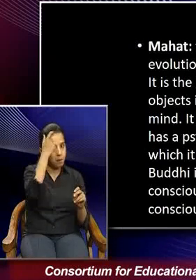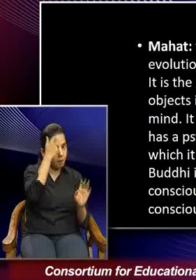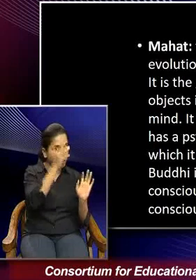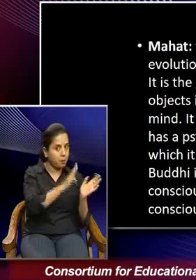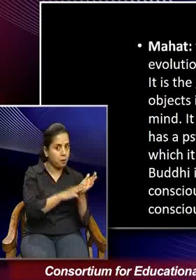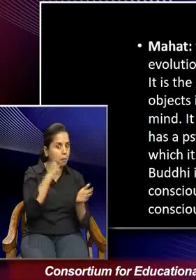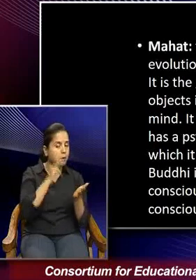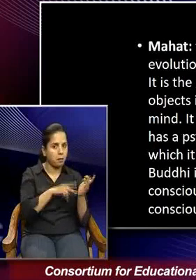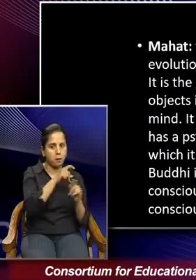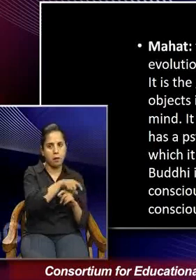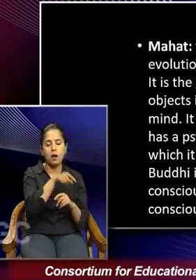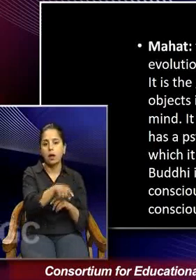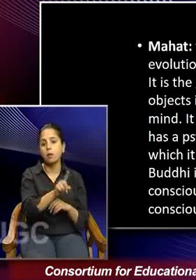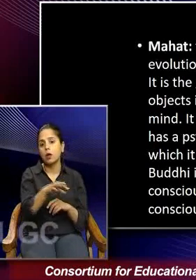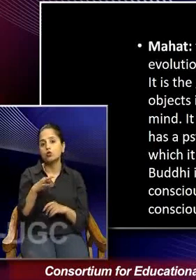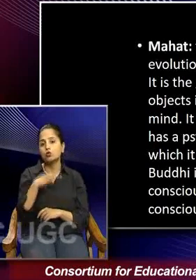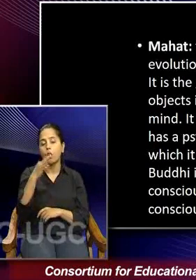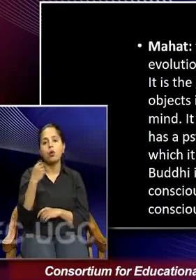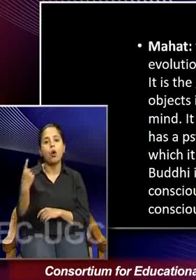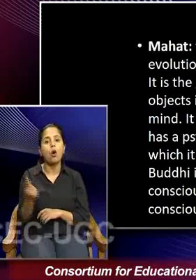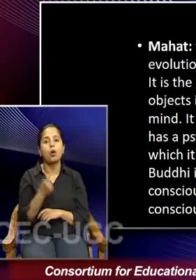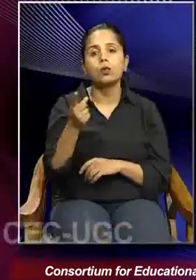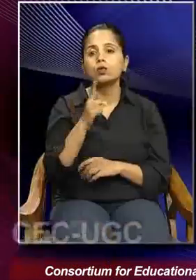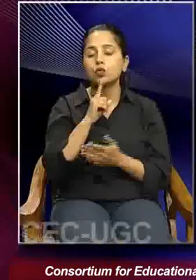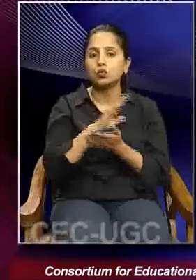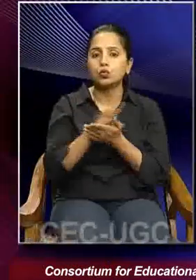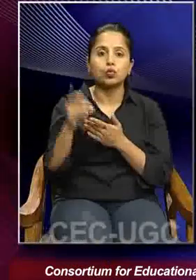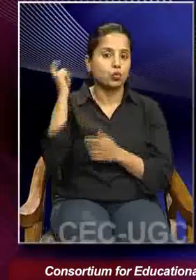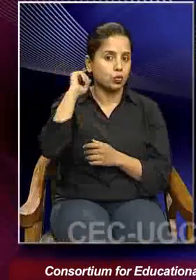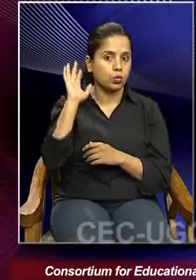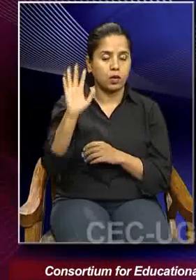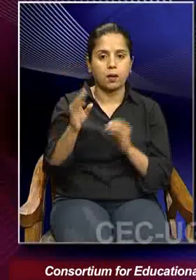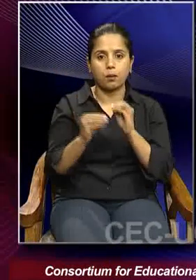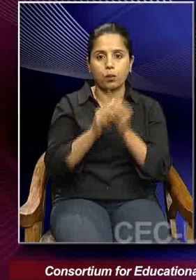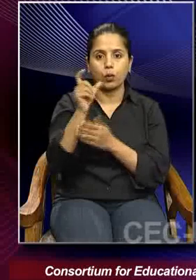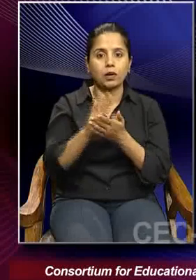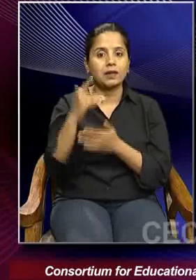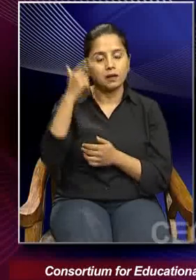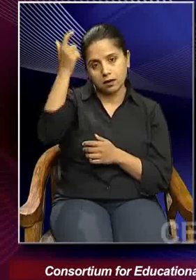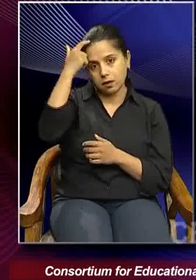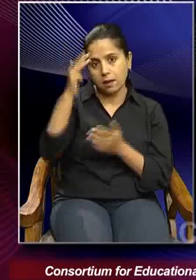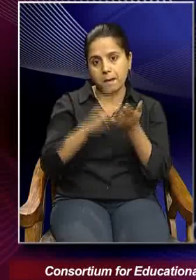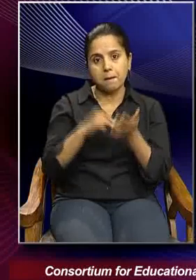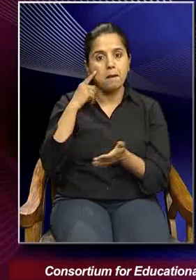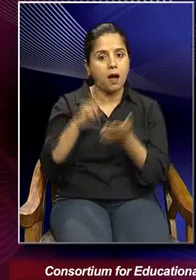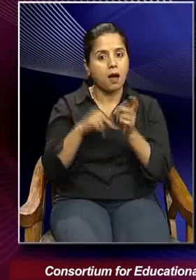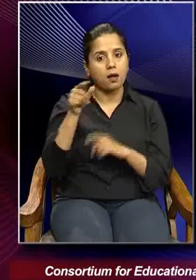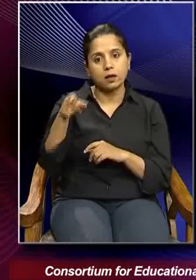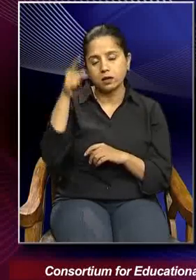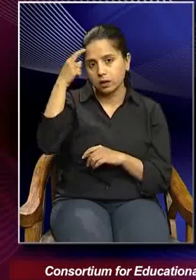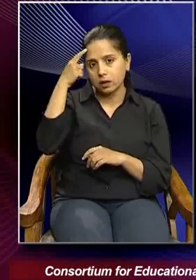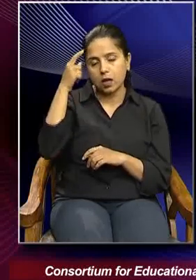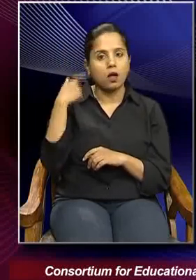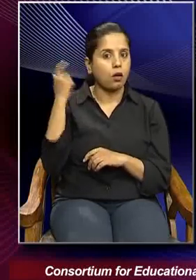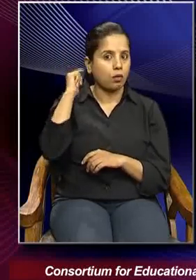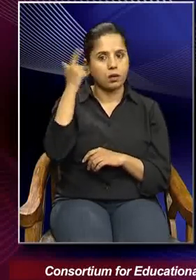only the Purush alone which is the pure consciousness. So, Buddhi is not consciousness. So, in Indian